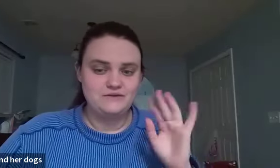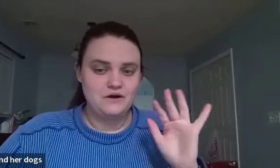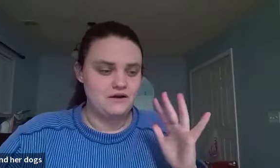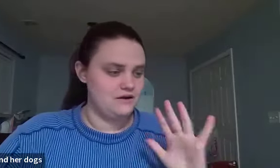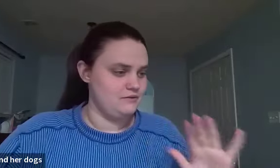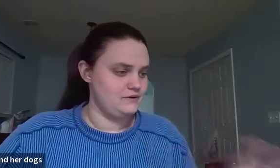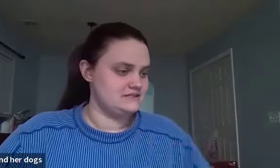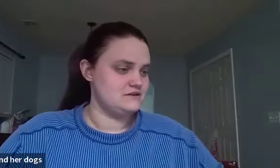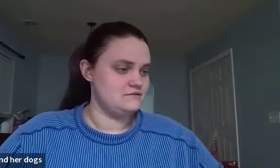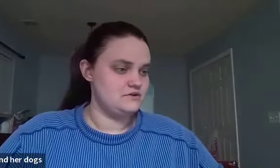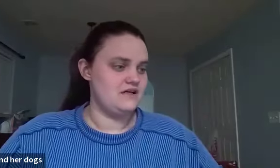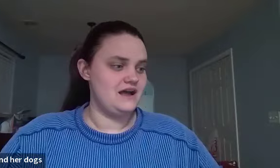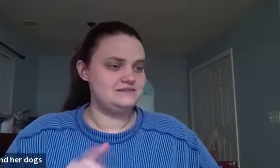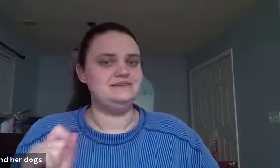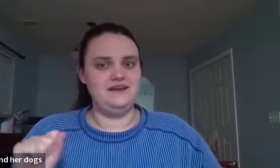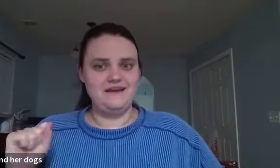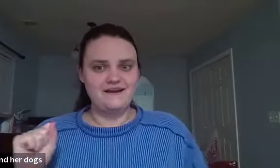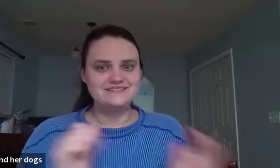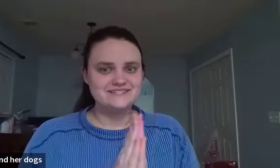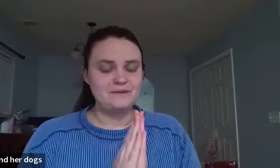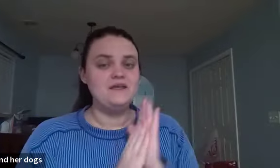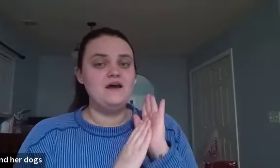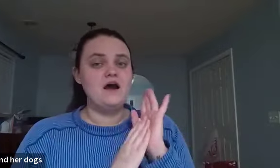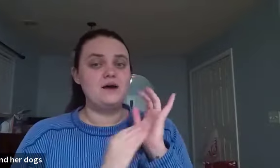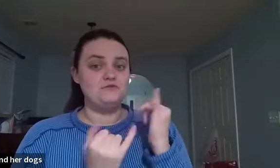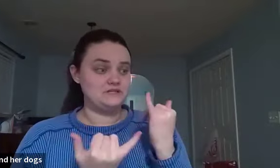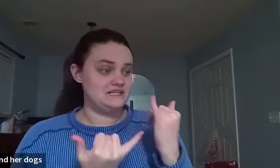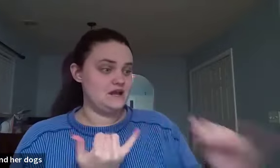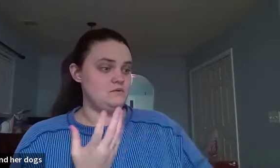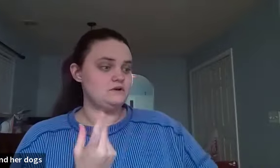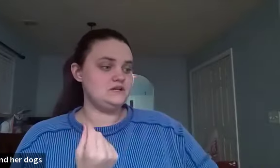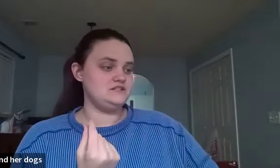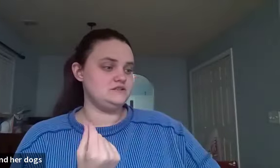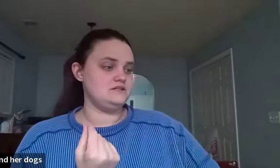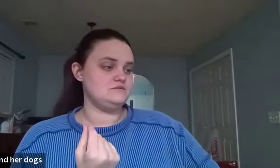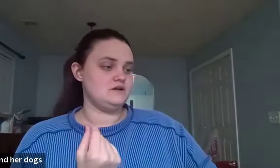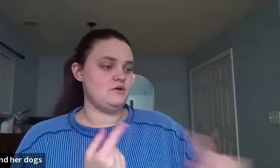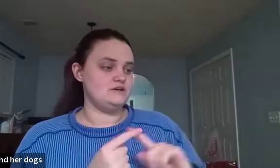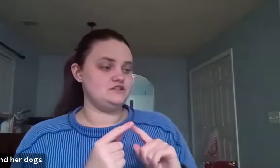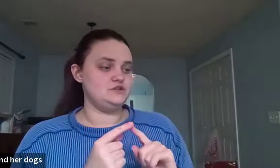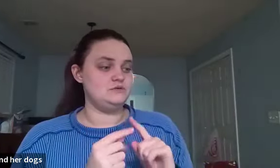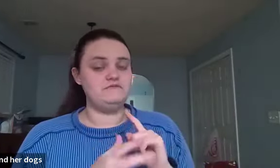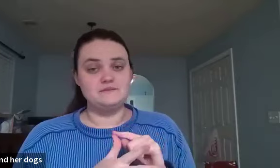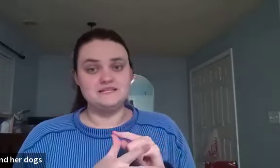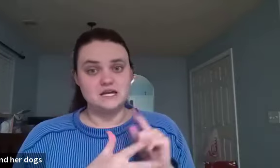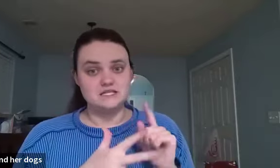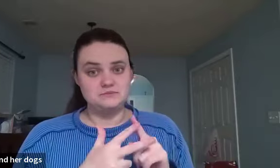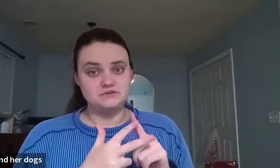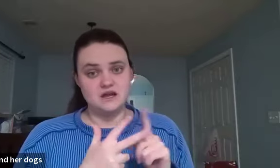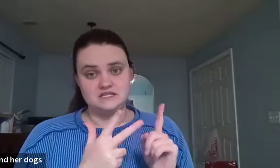for our, what is this, our fourth class? Yeah. So, for tonight, what we're going to do is we're going to do family signs, people signs,